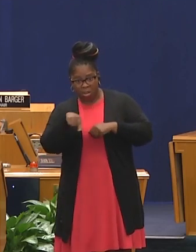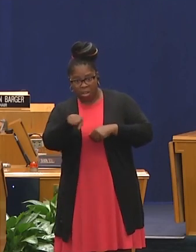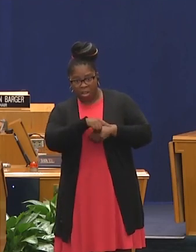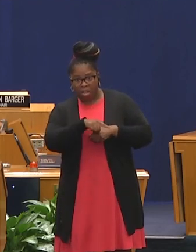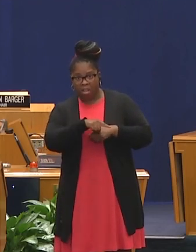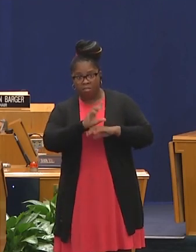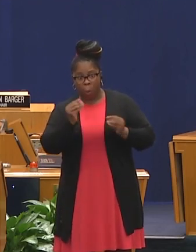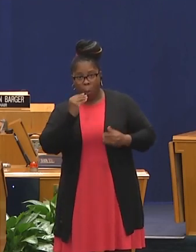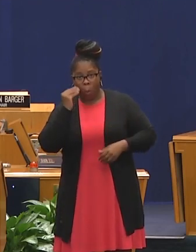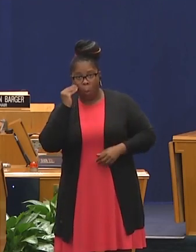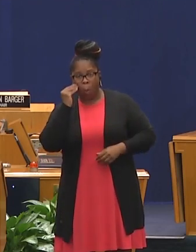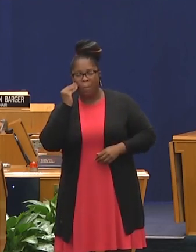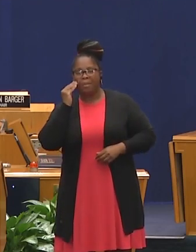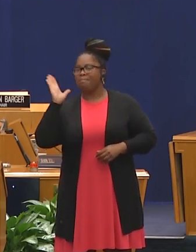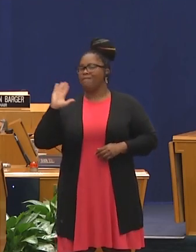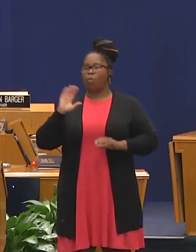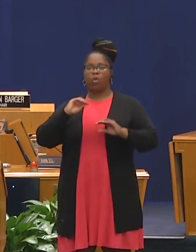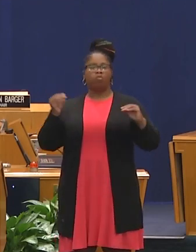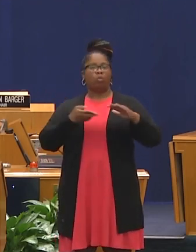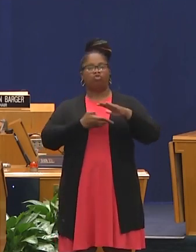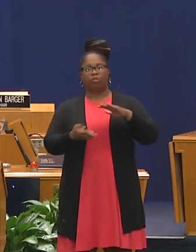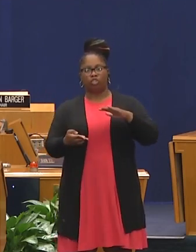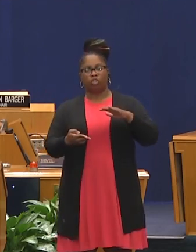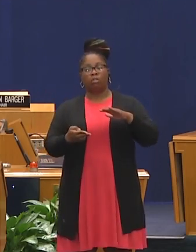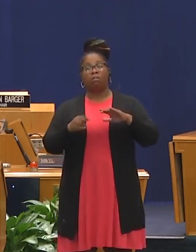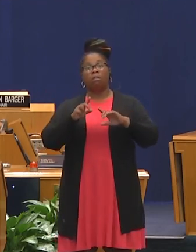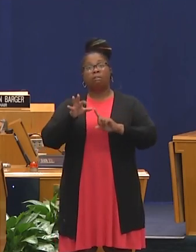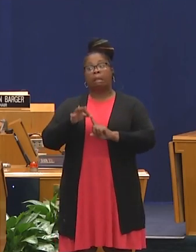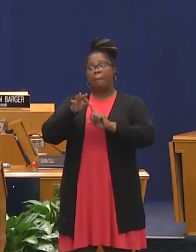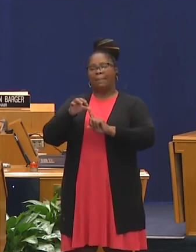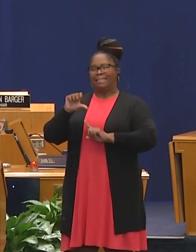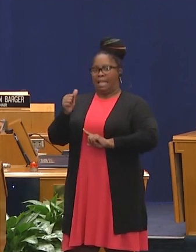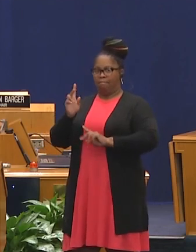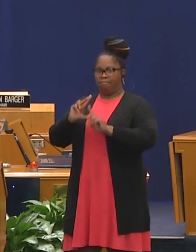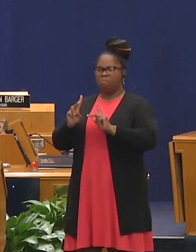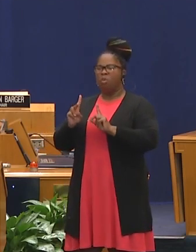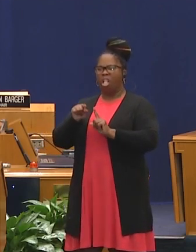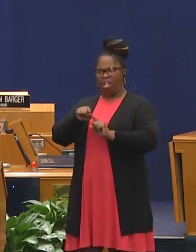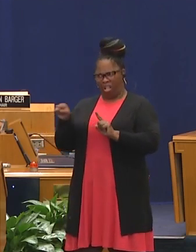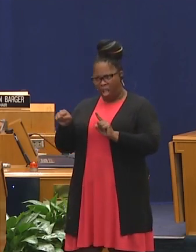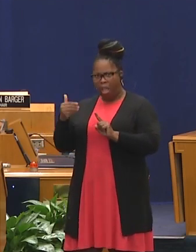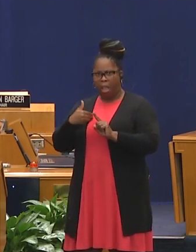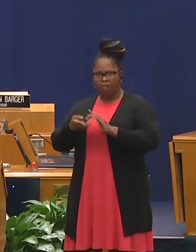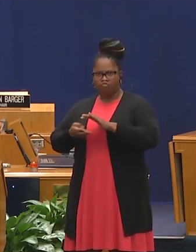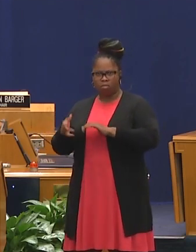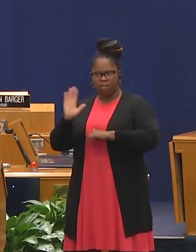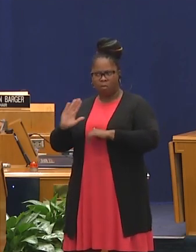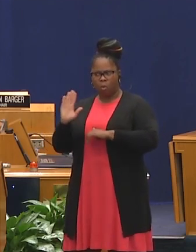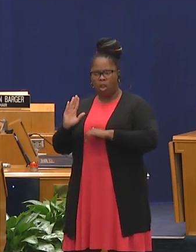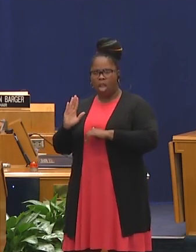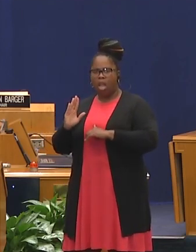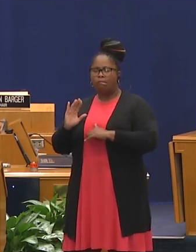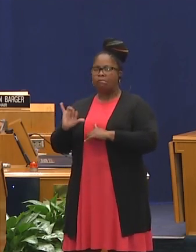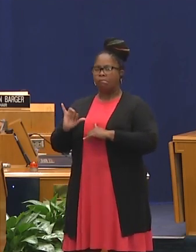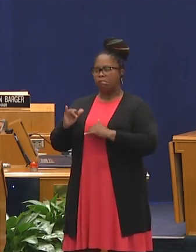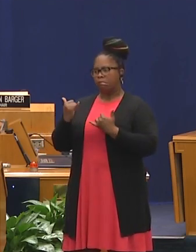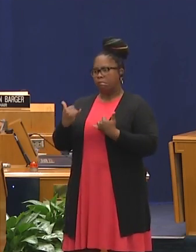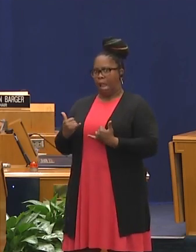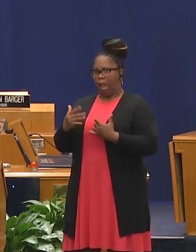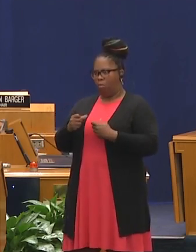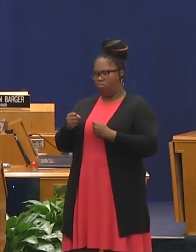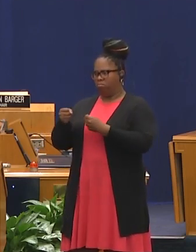homelessness were unsheltered, but there were 10 people who were sheltered, and they're now appropriately isolated, and their close contacts